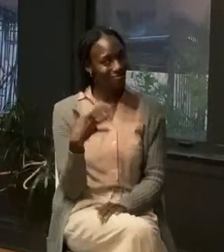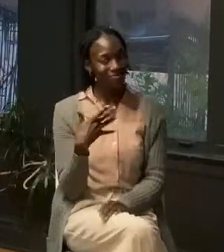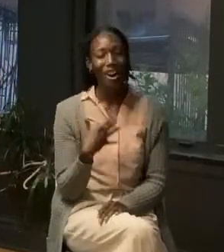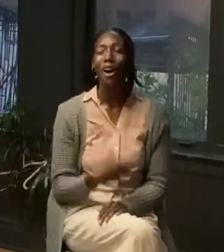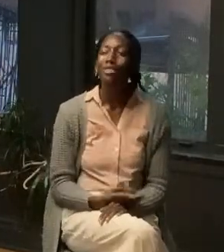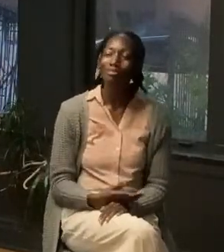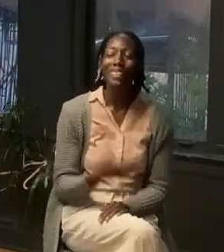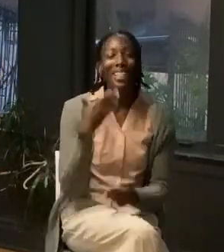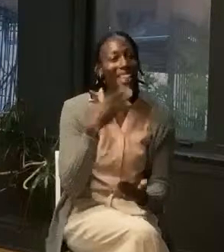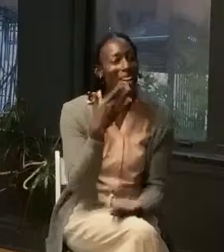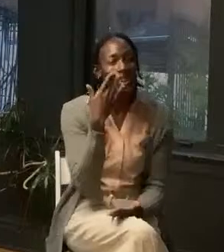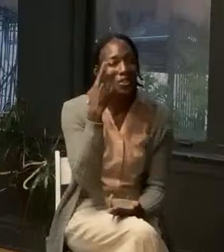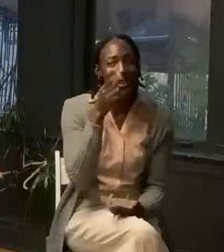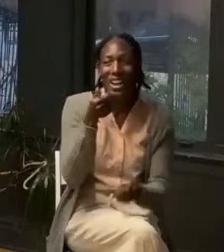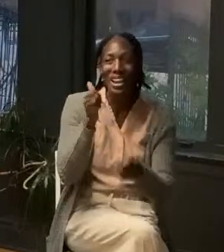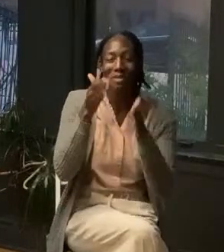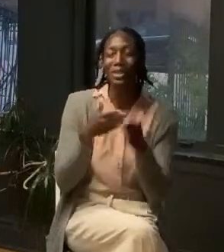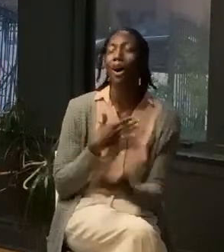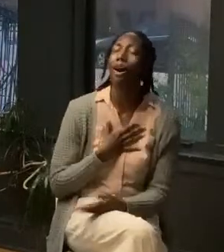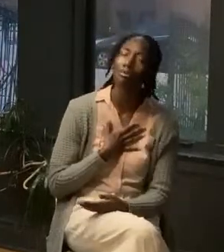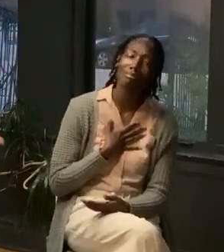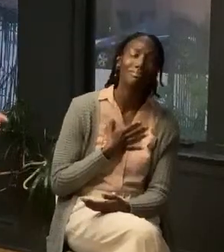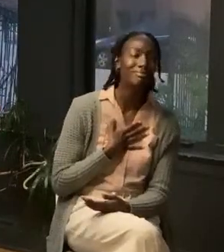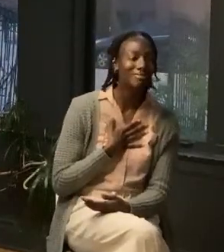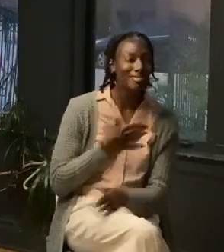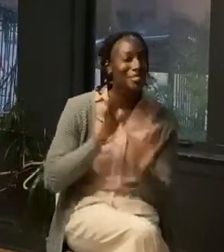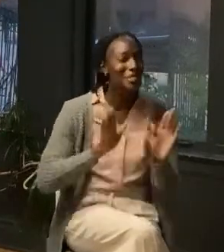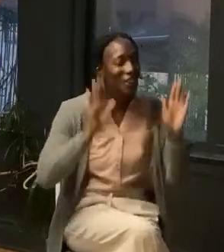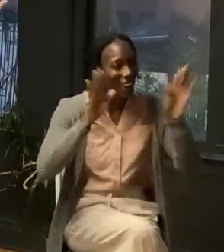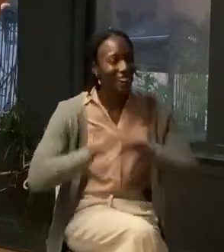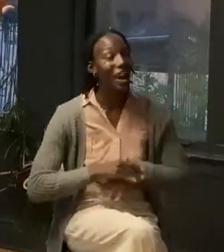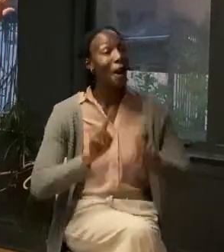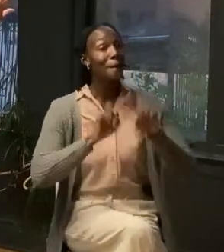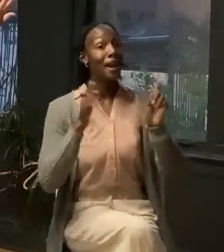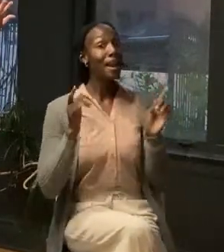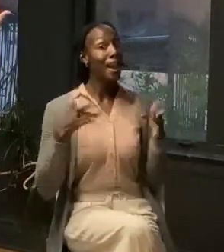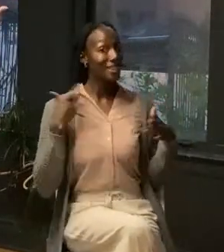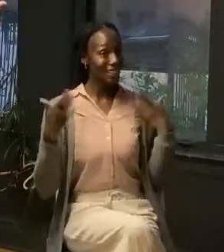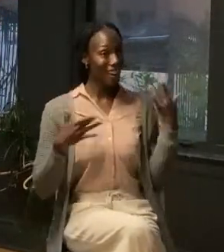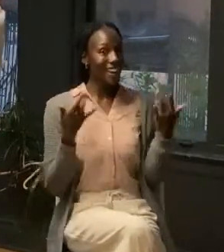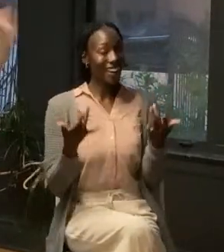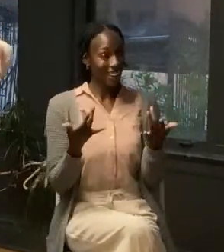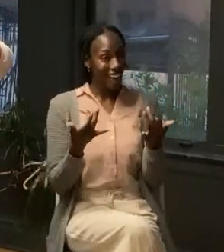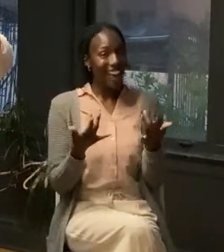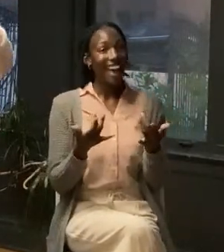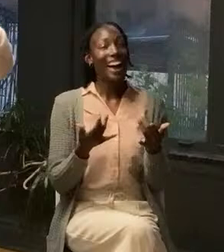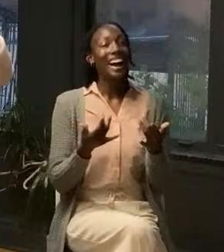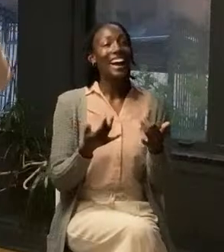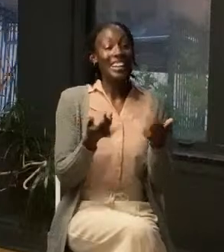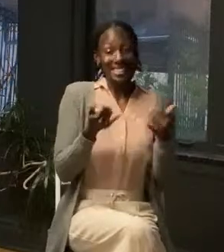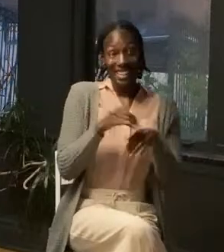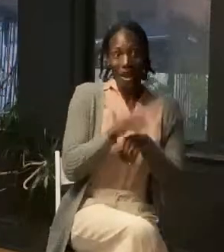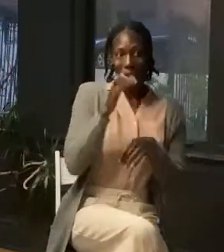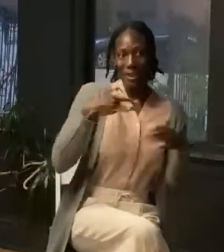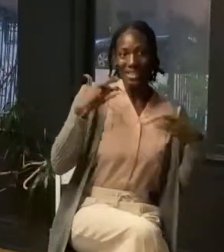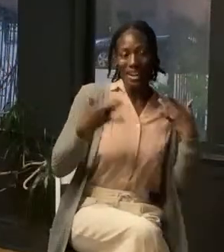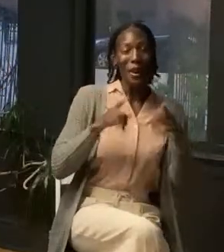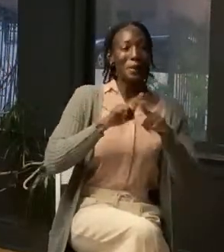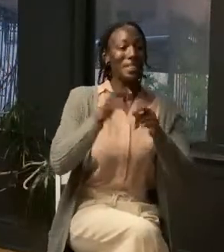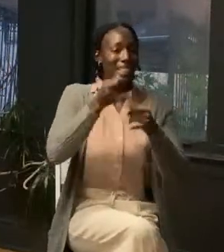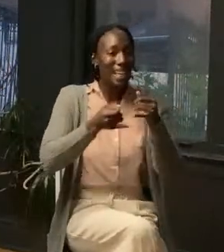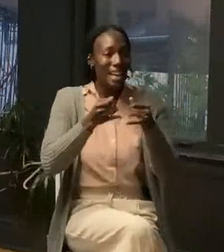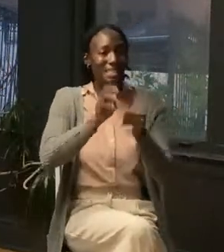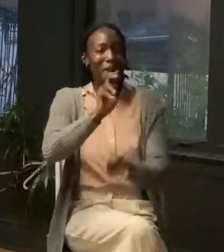whoever signed. That was great. But it's an exciting one, and tonight's going to be exciting. So our last one, on May 15th, we have